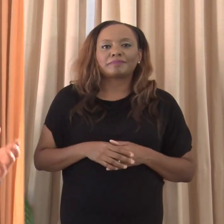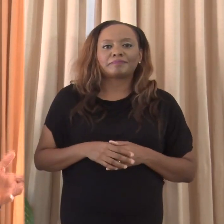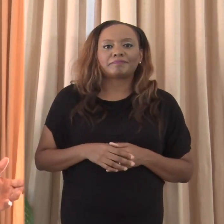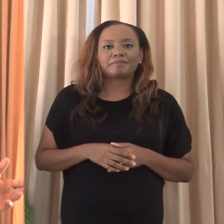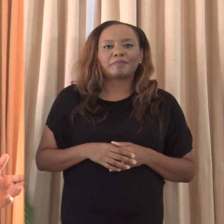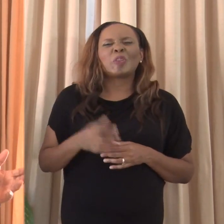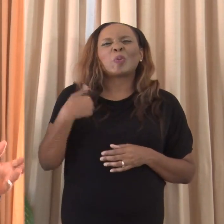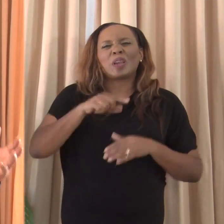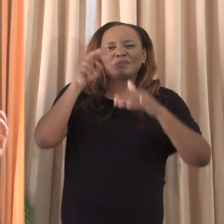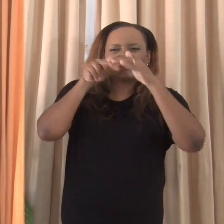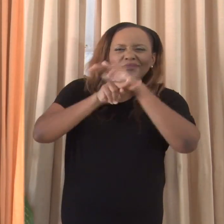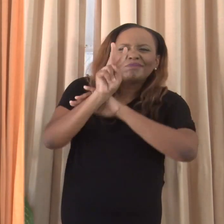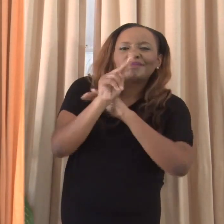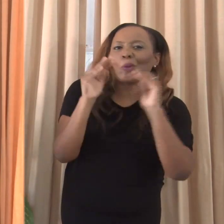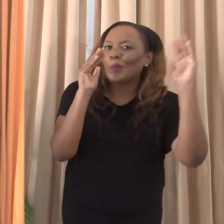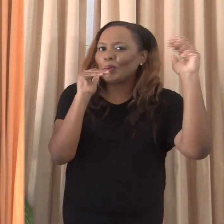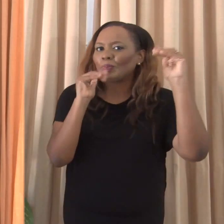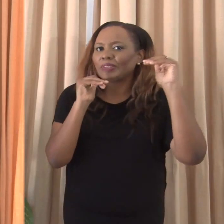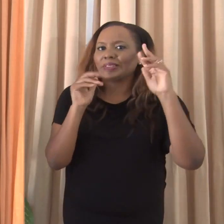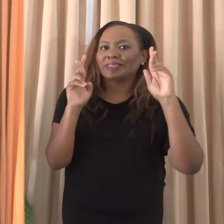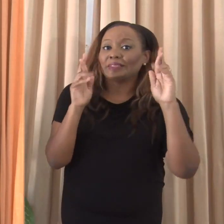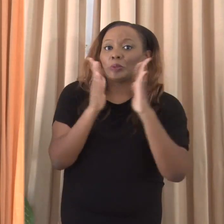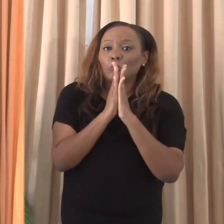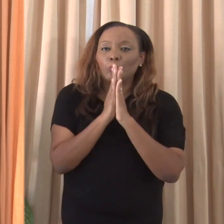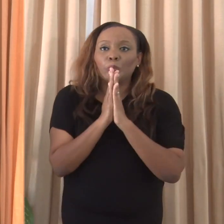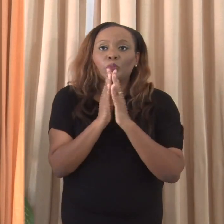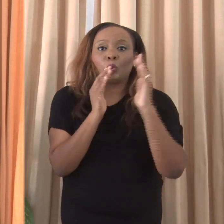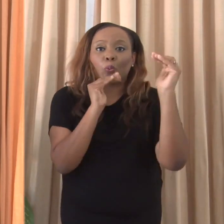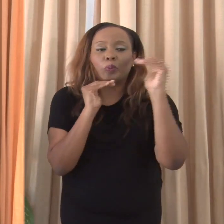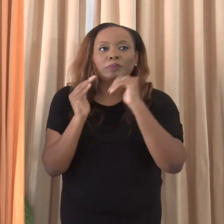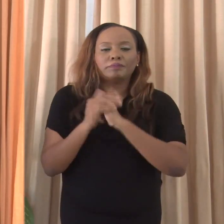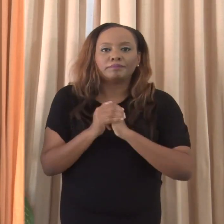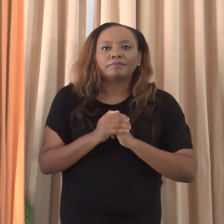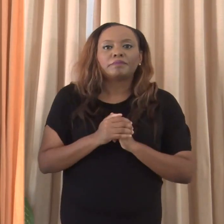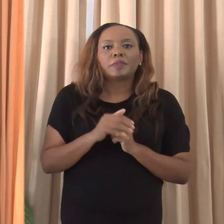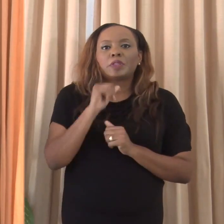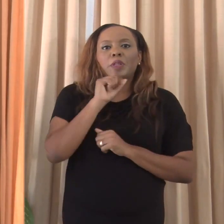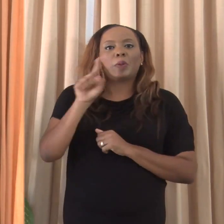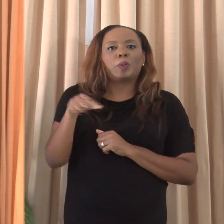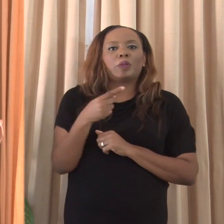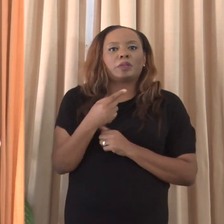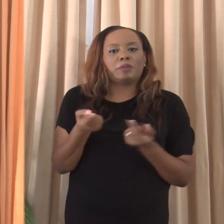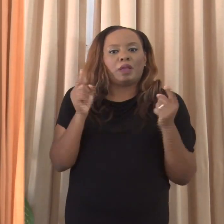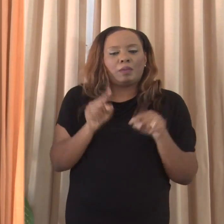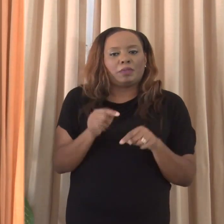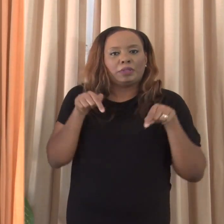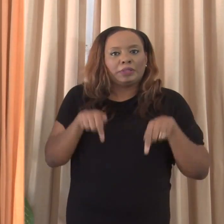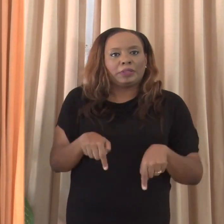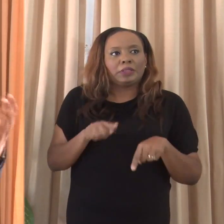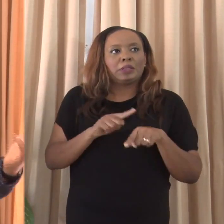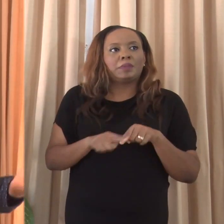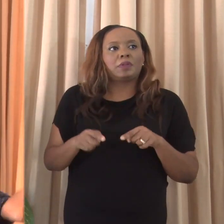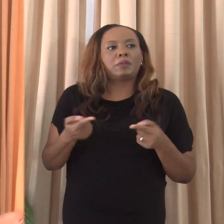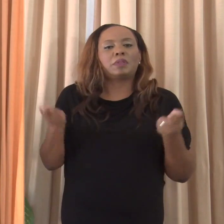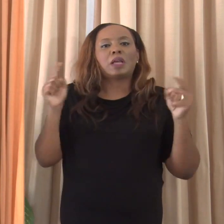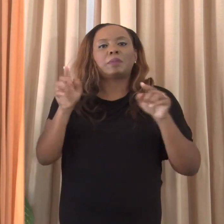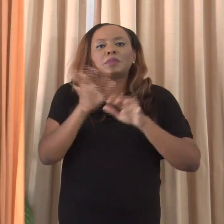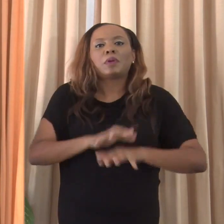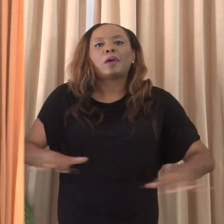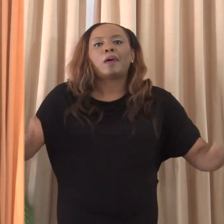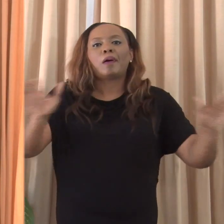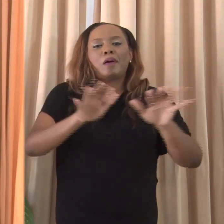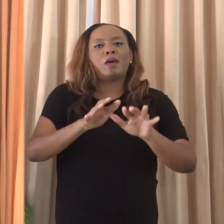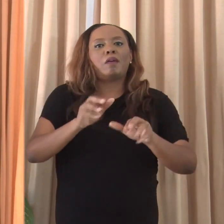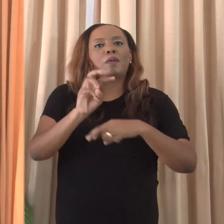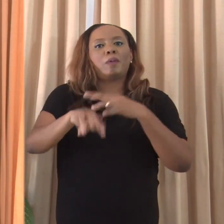just optimistic. And a lot depends not only on what happens here, but what happens globally, because quite frankly, we're all in a